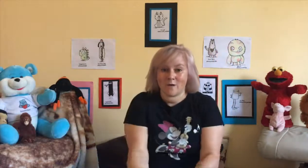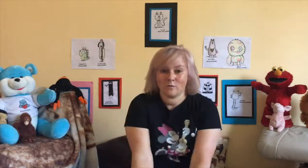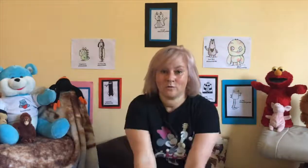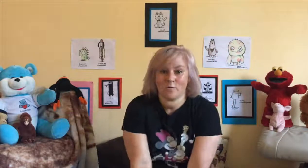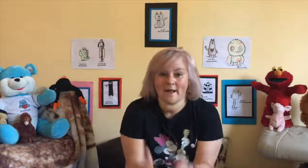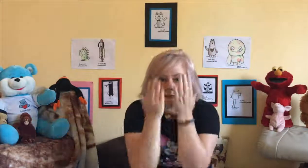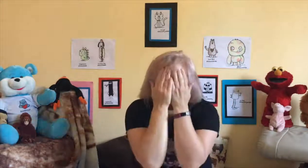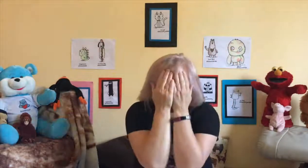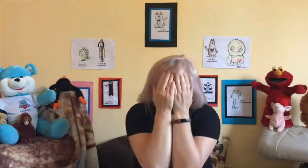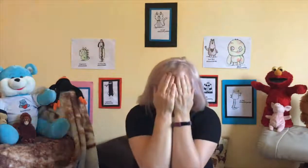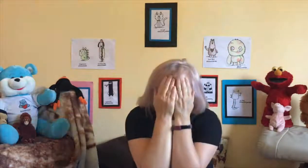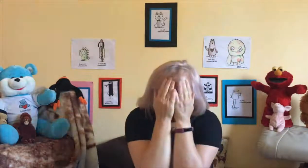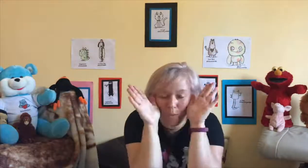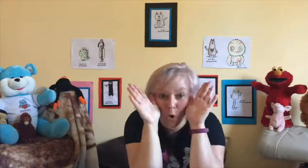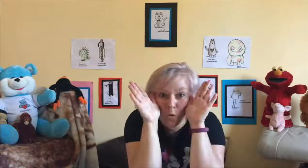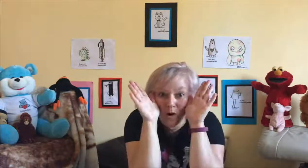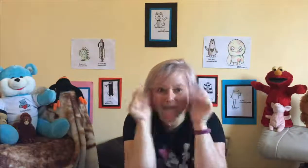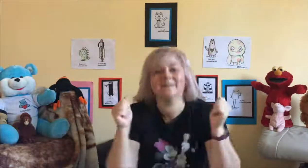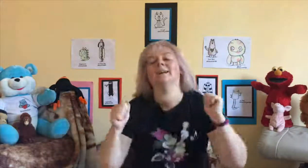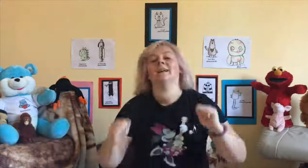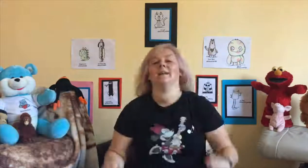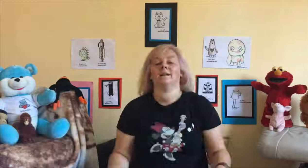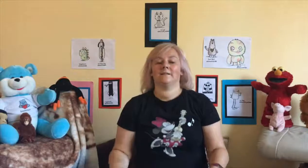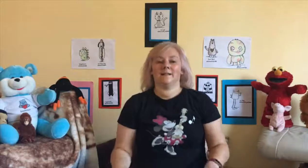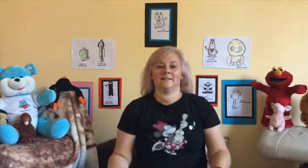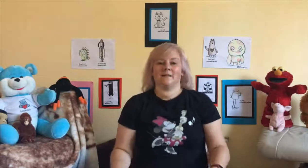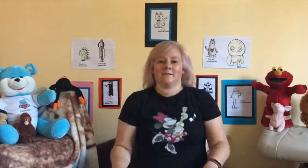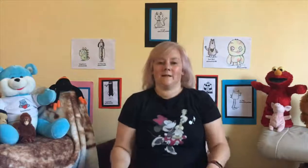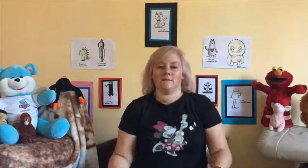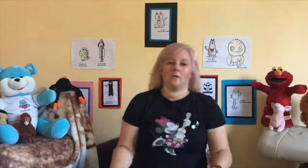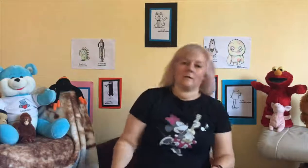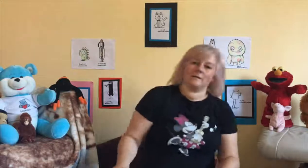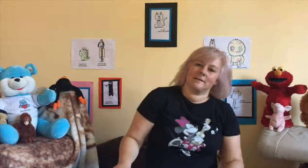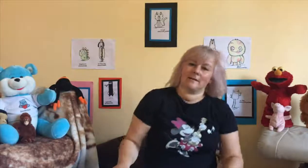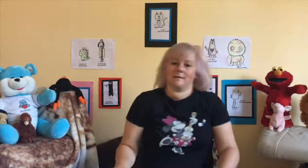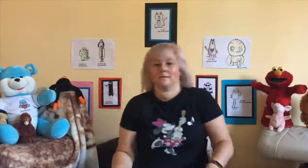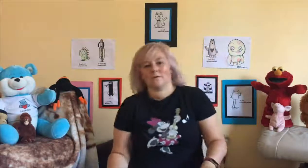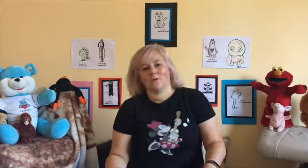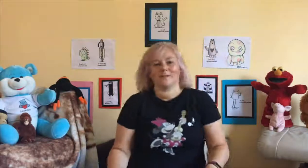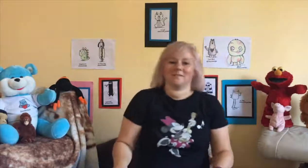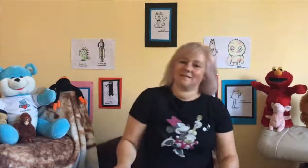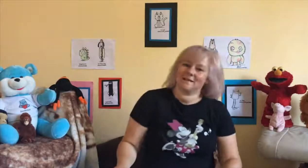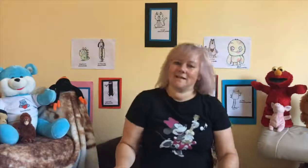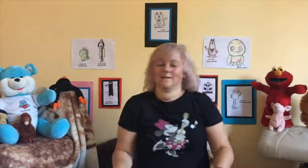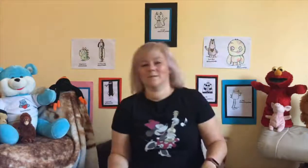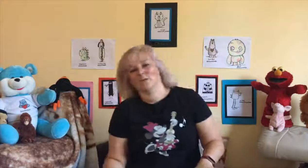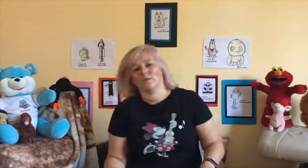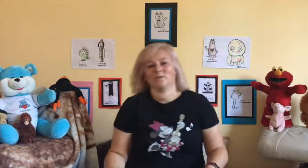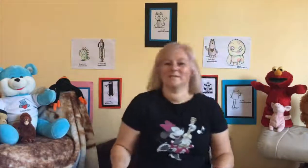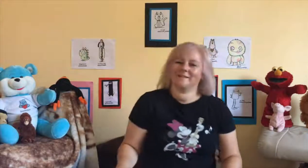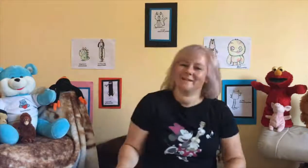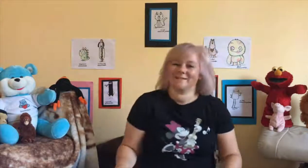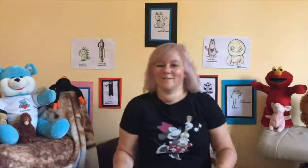mouse went boo! Hickory dickory dock. Tick tock, tick tock, tick